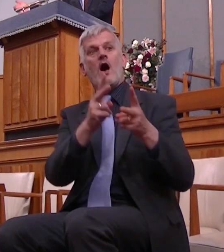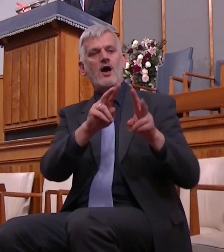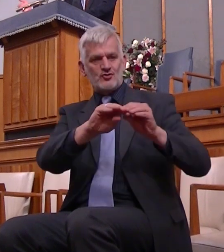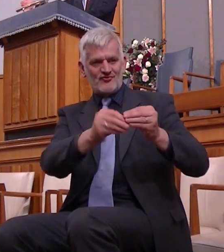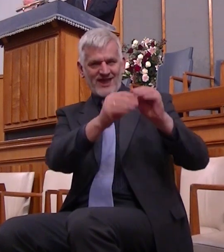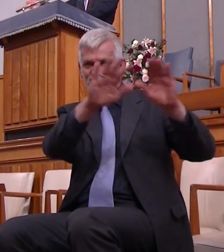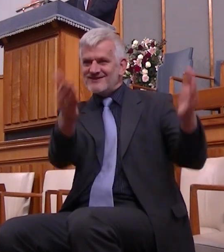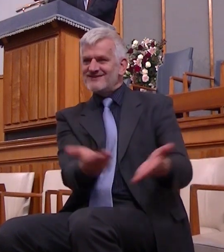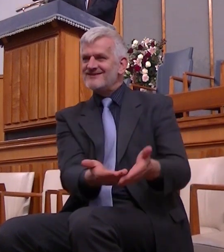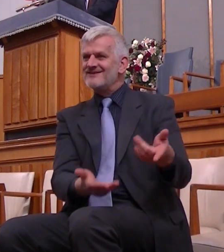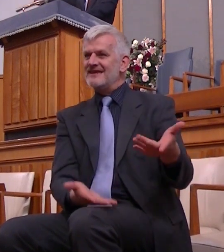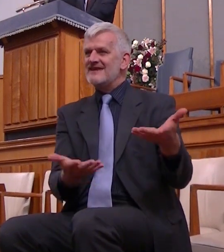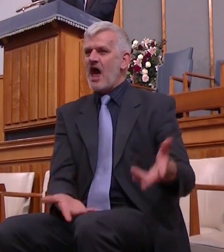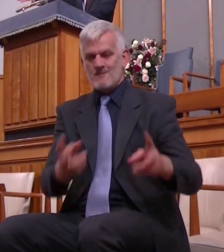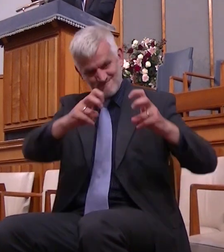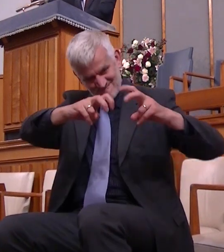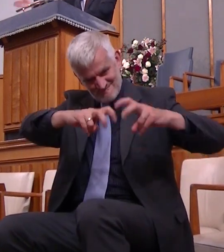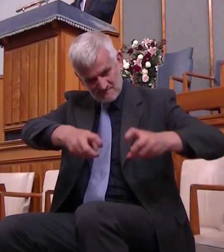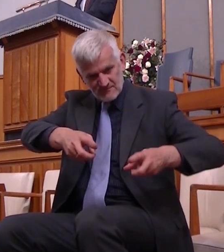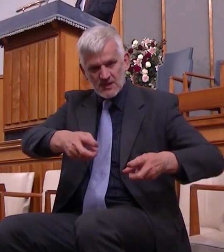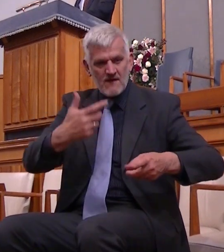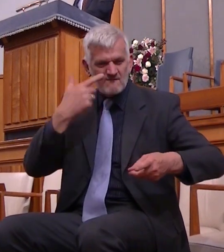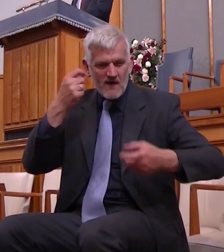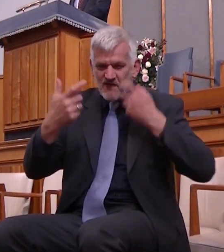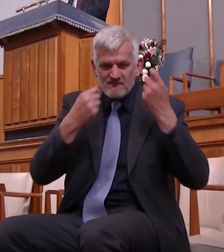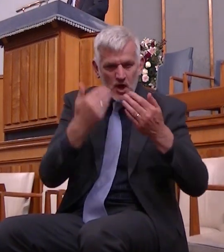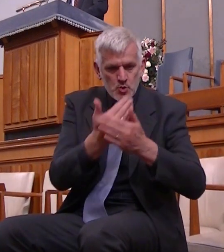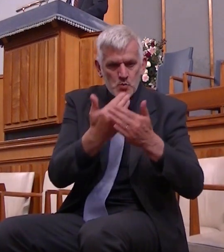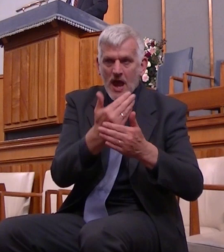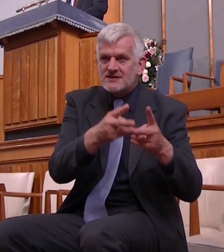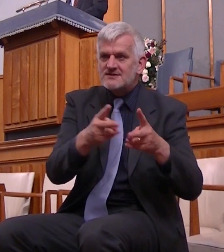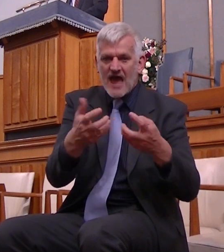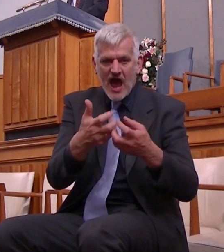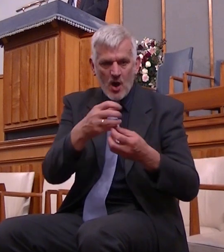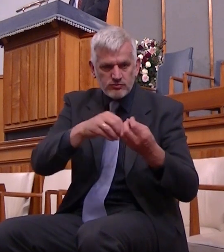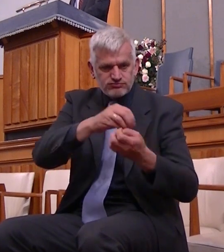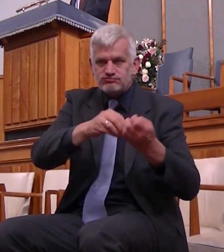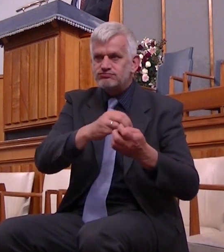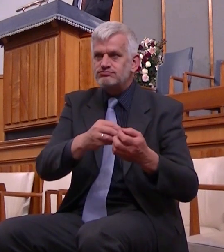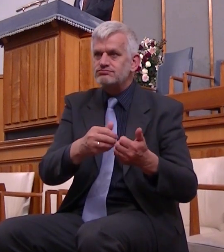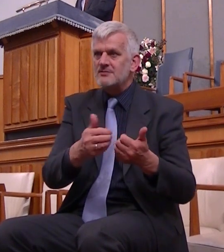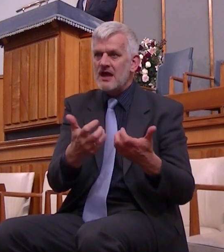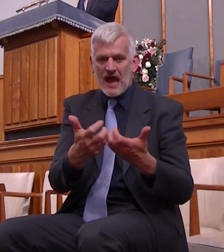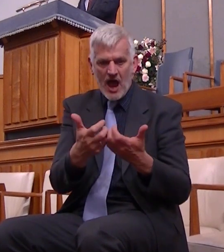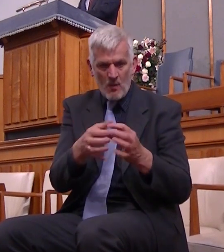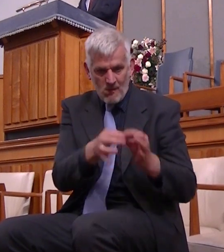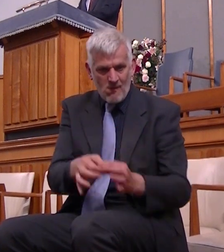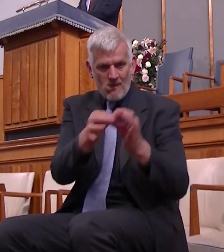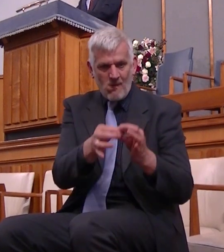and investigate, ever making new discoveries about how it all works and how it's all